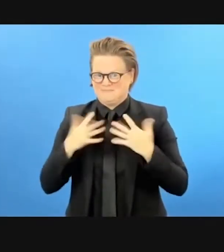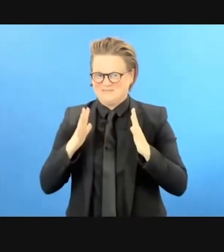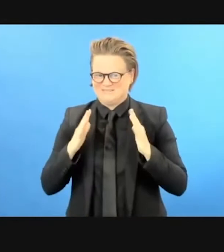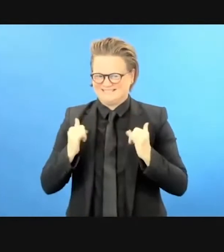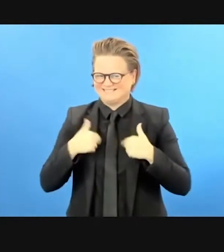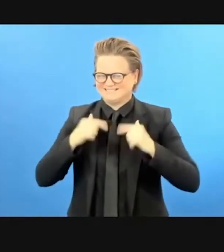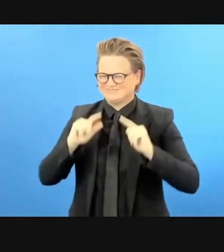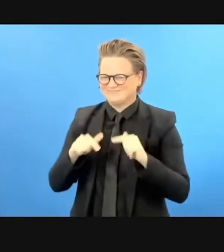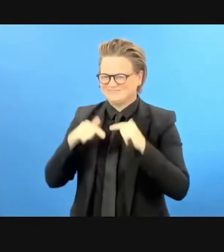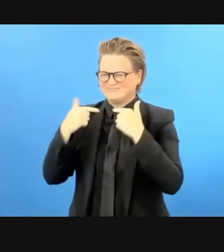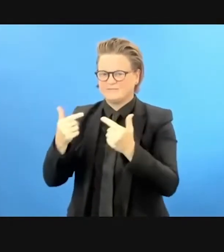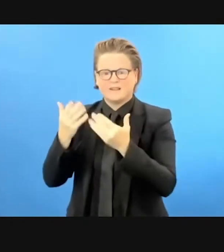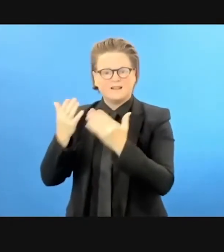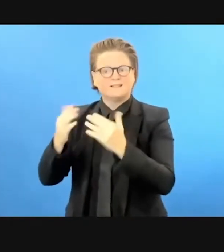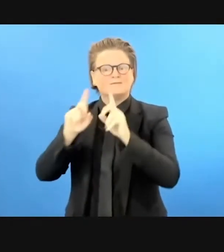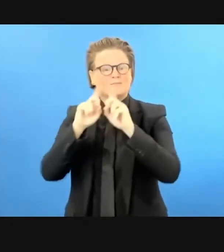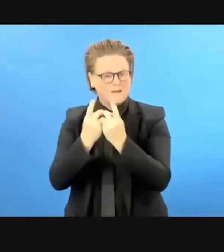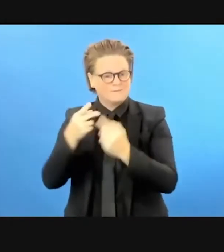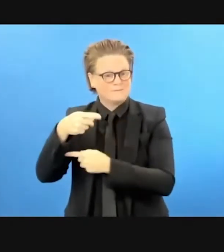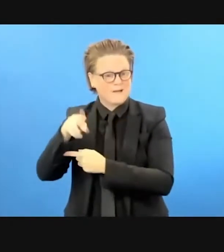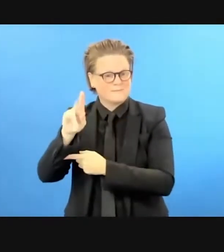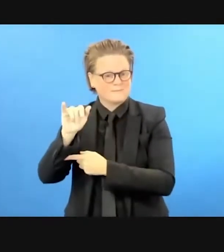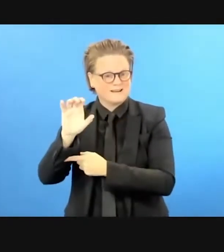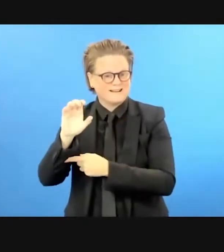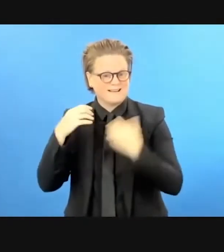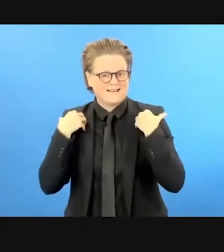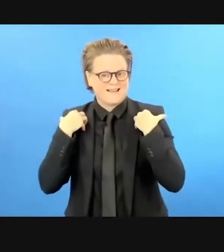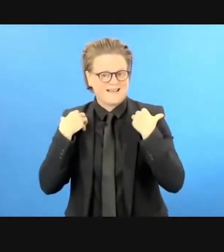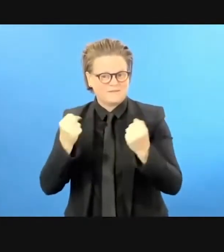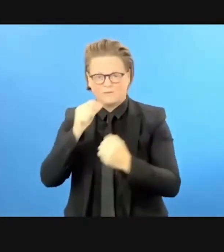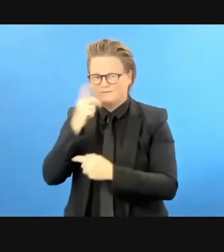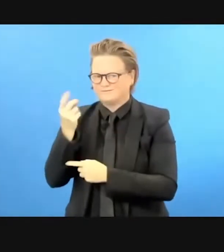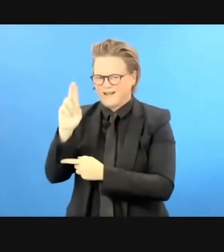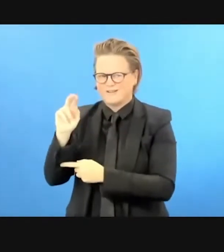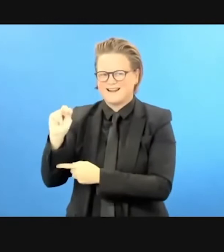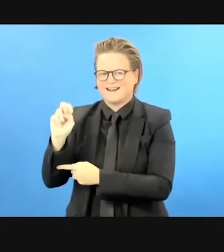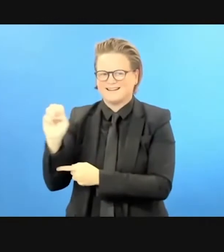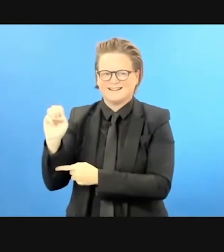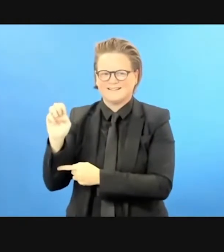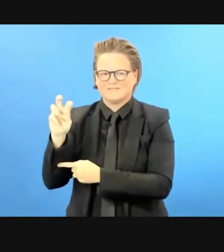in Department of Public Health, and specifically Dr. Navina Baba. Thank you.